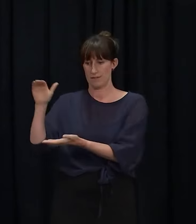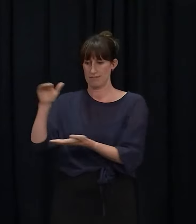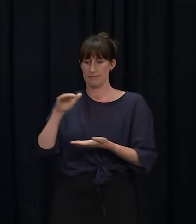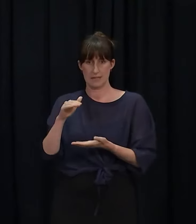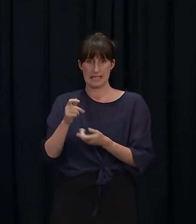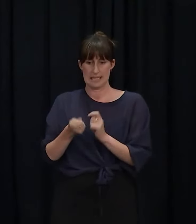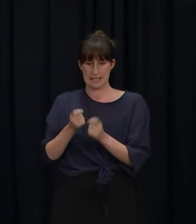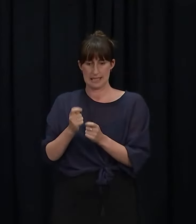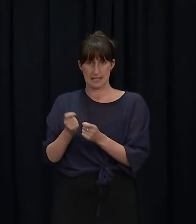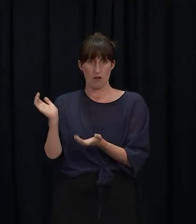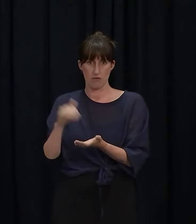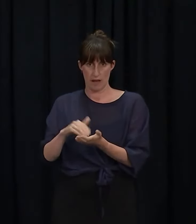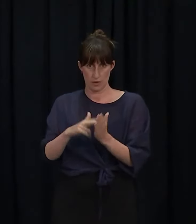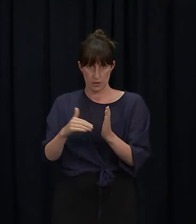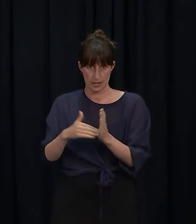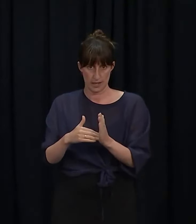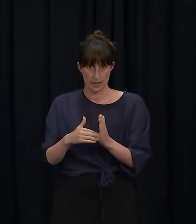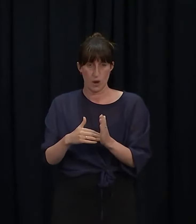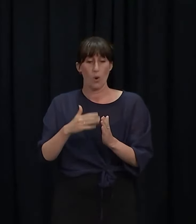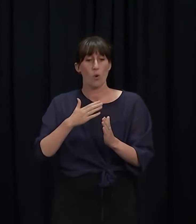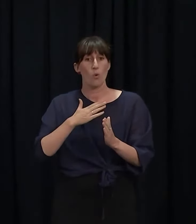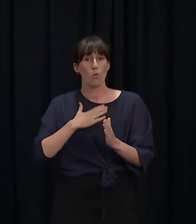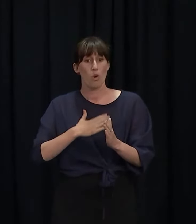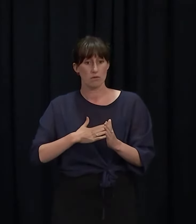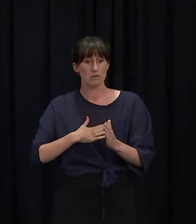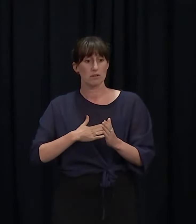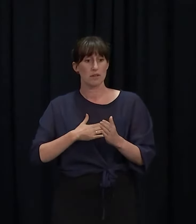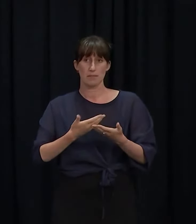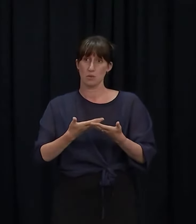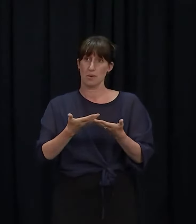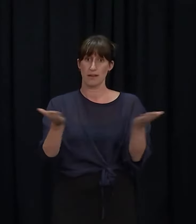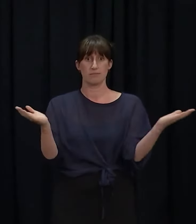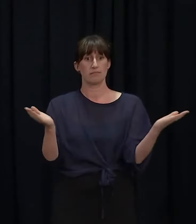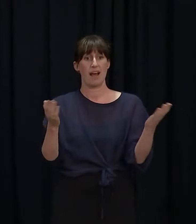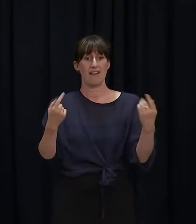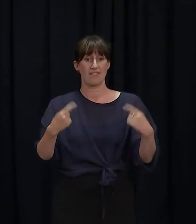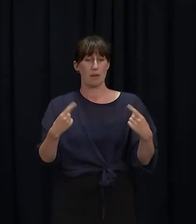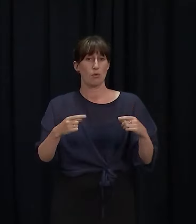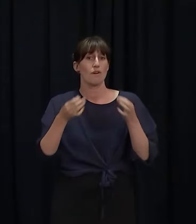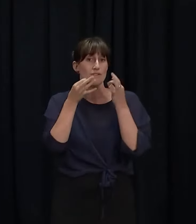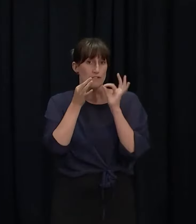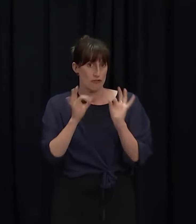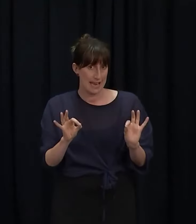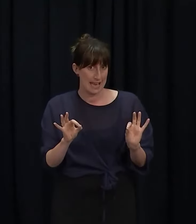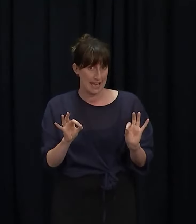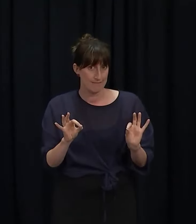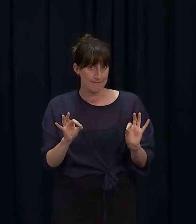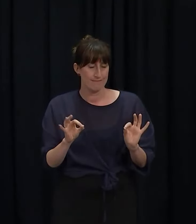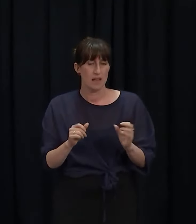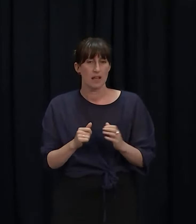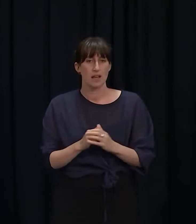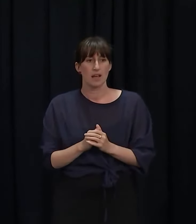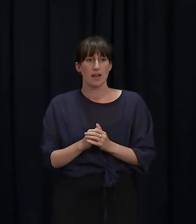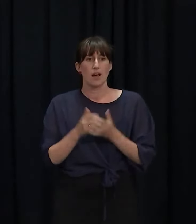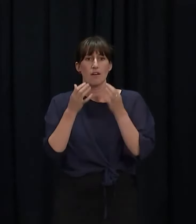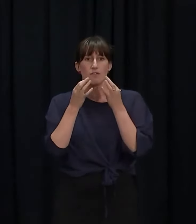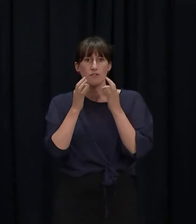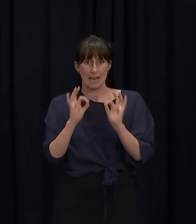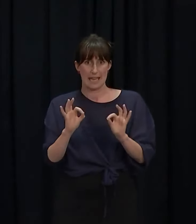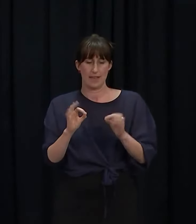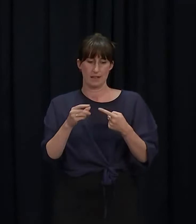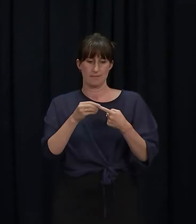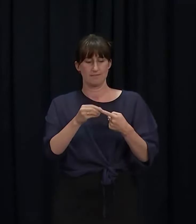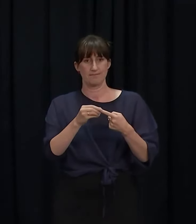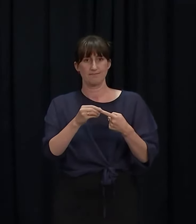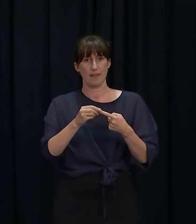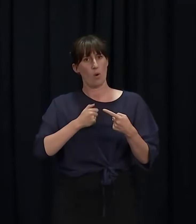want the fact that you have to pay to be a barrier to people accessing the testing that they need. So free is one of our